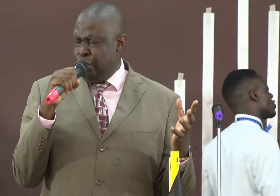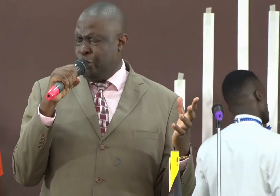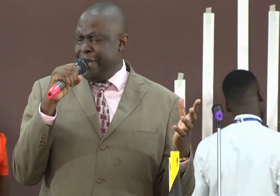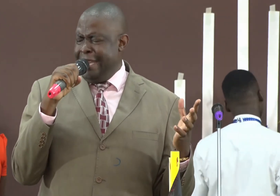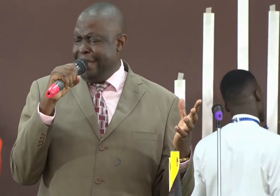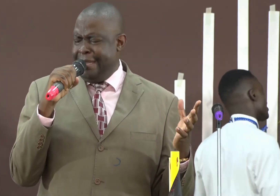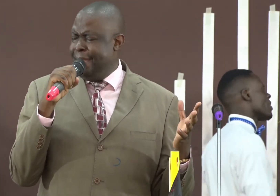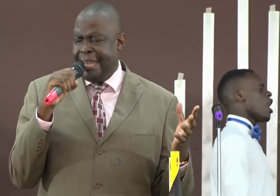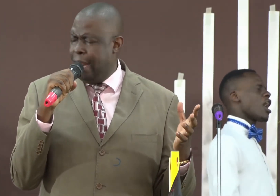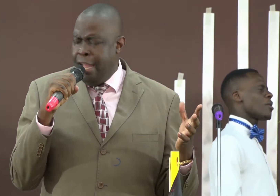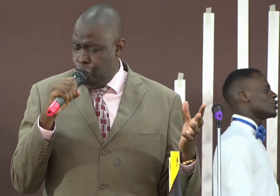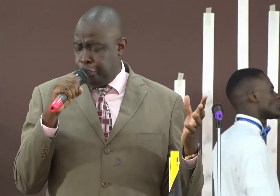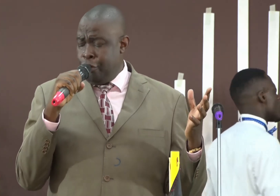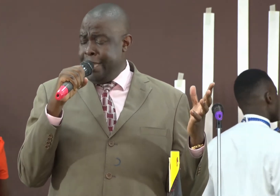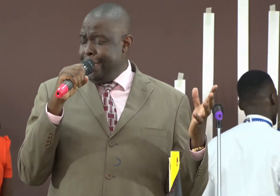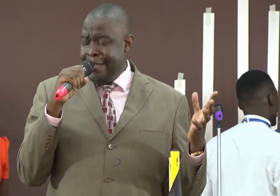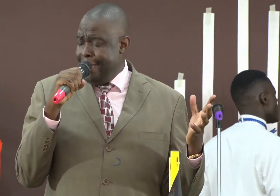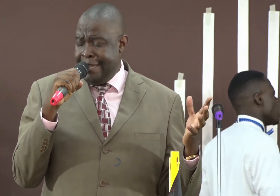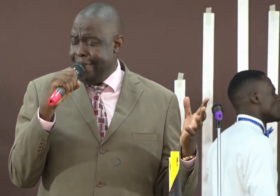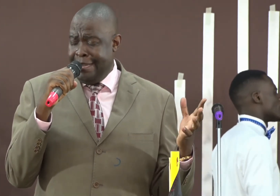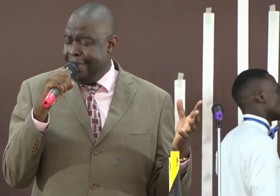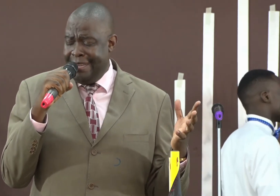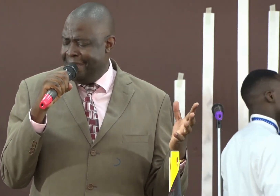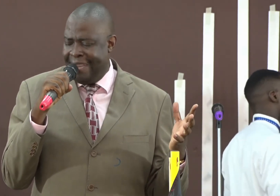Na yotuwele Otuwele